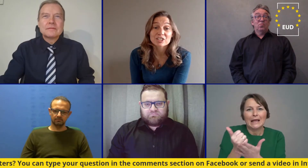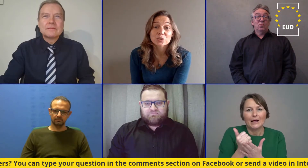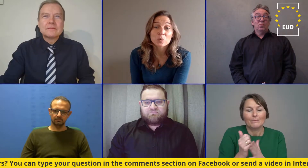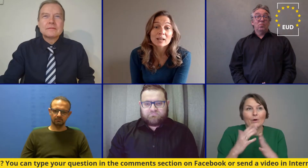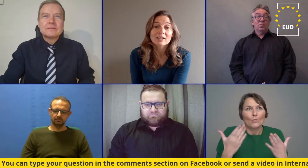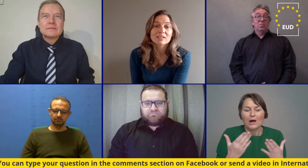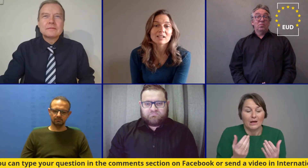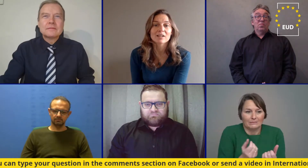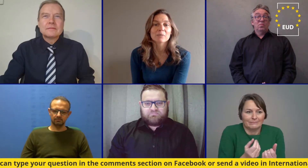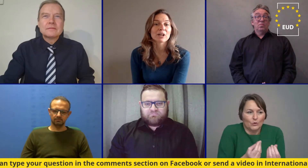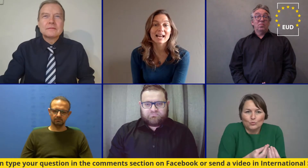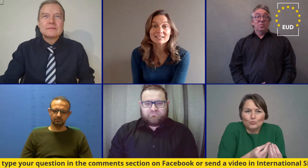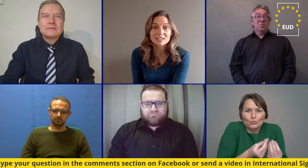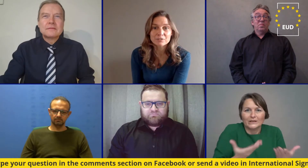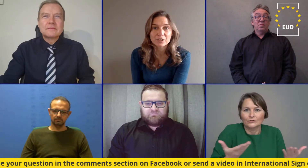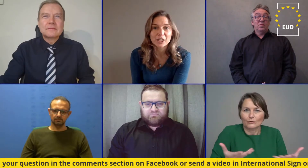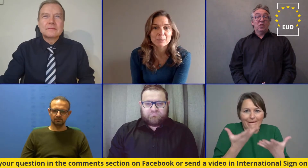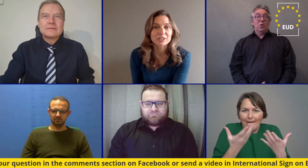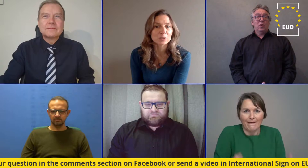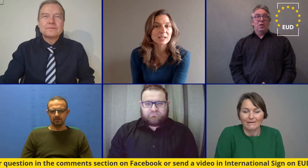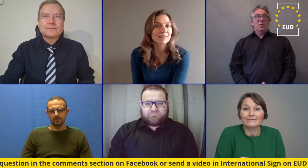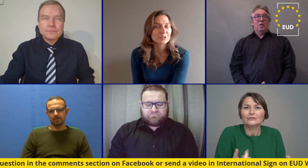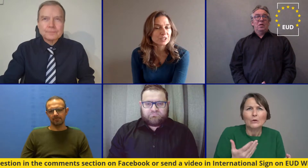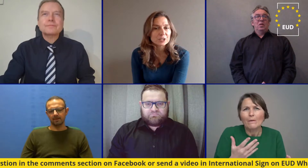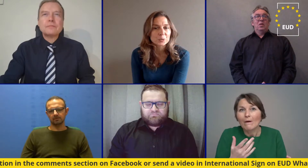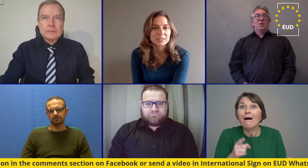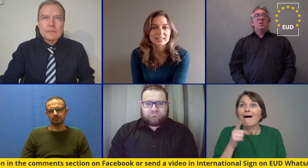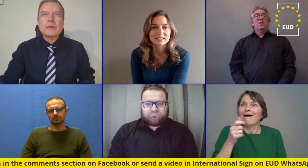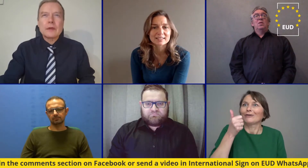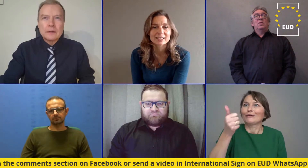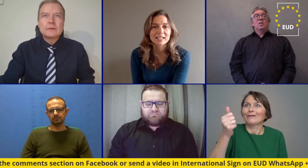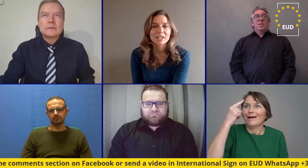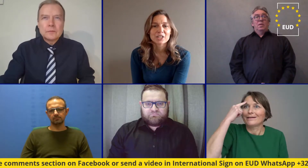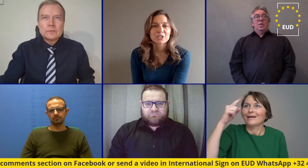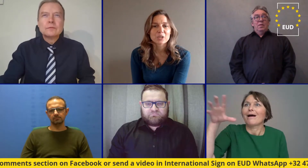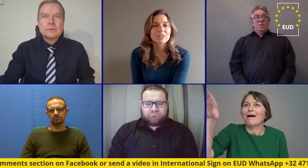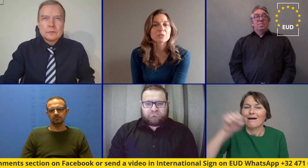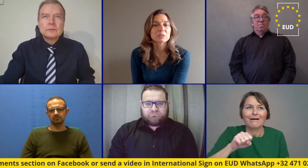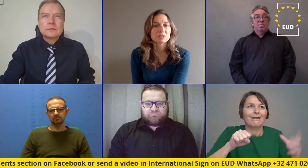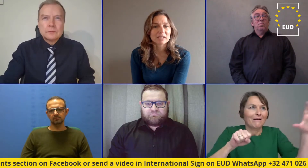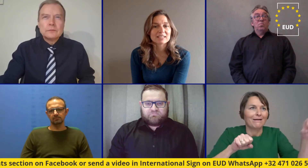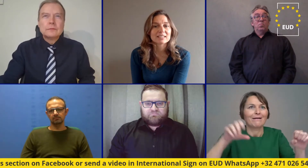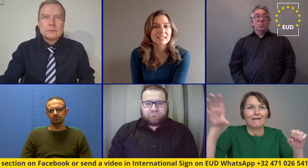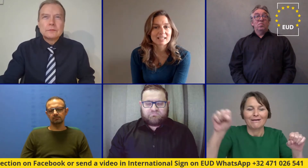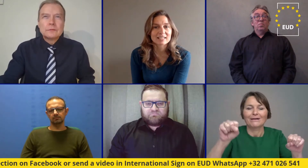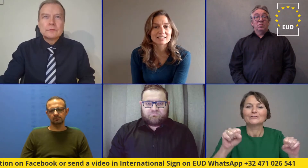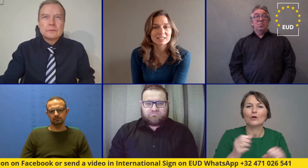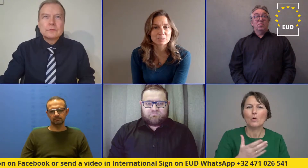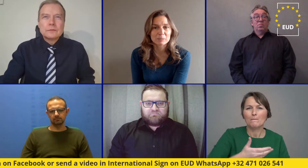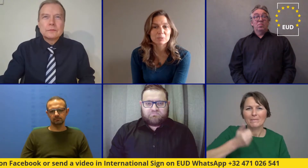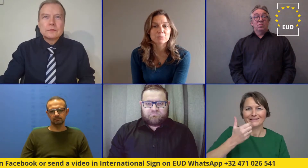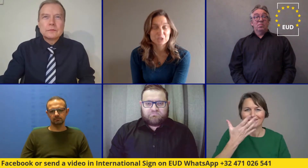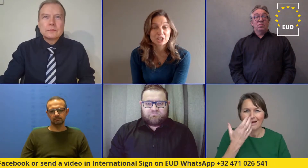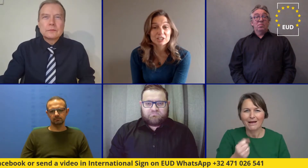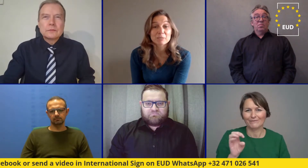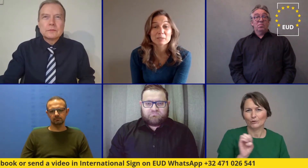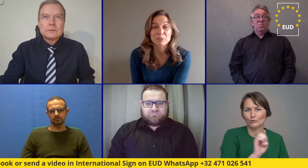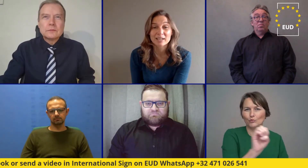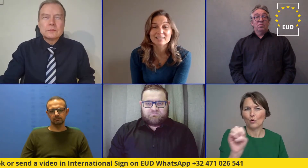as well are asking for help. They don't have the resources. So I think it would be great indeed to be able to share these best